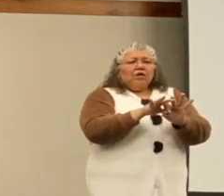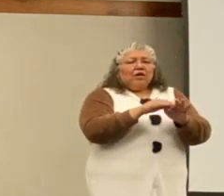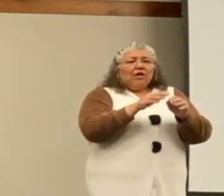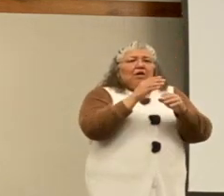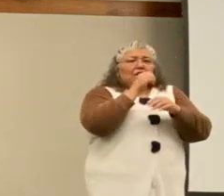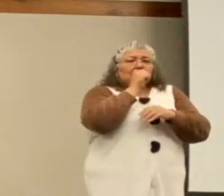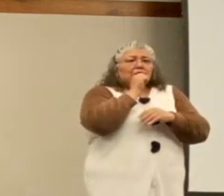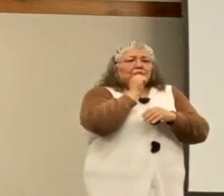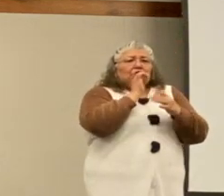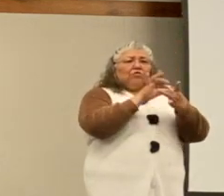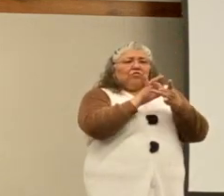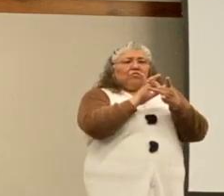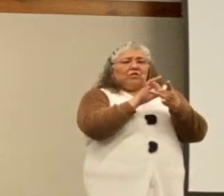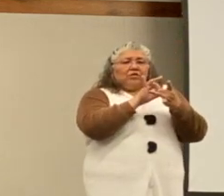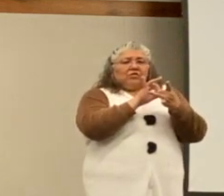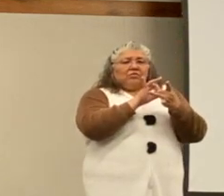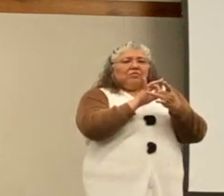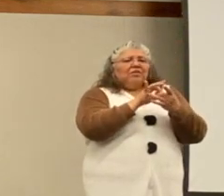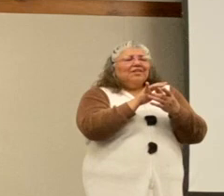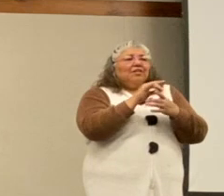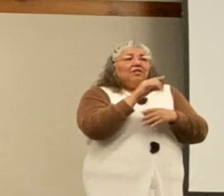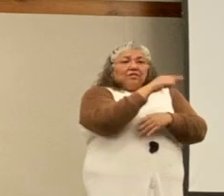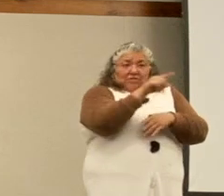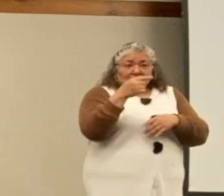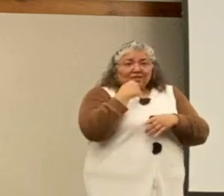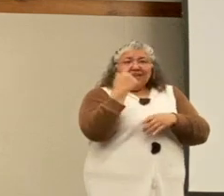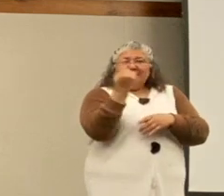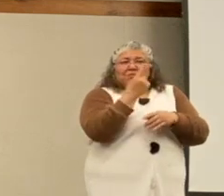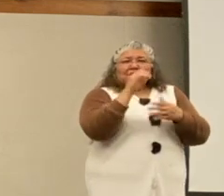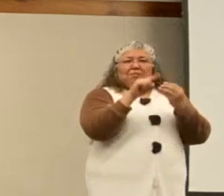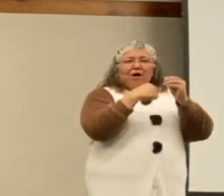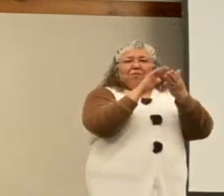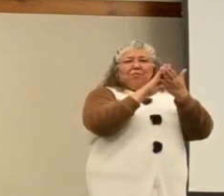relationship. Say, "There's something about peace."